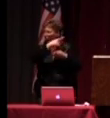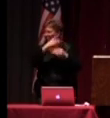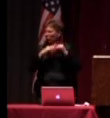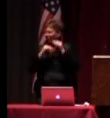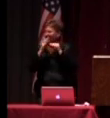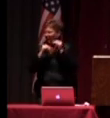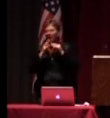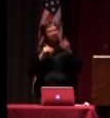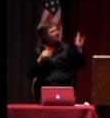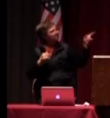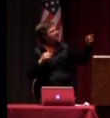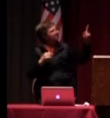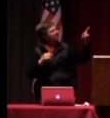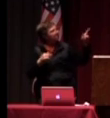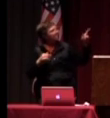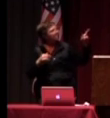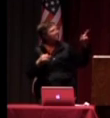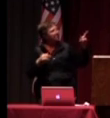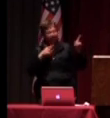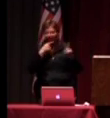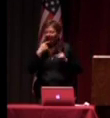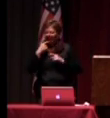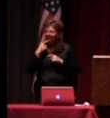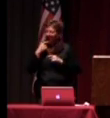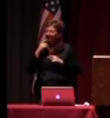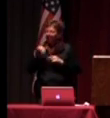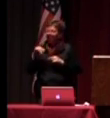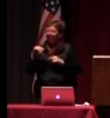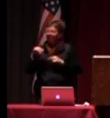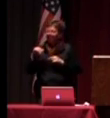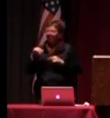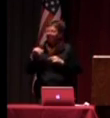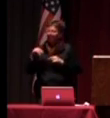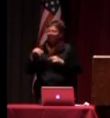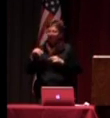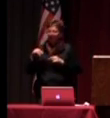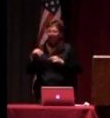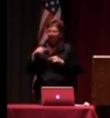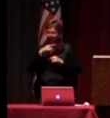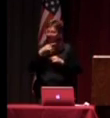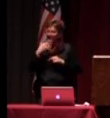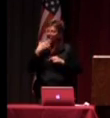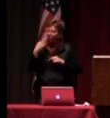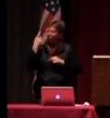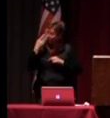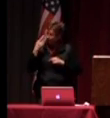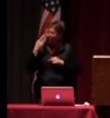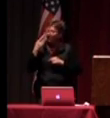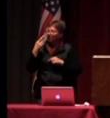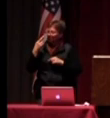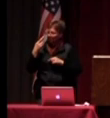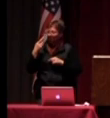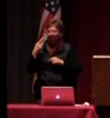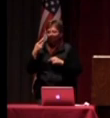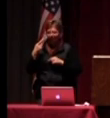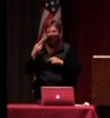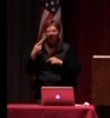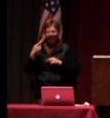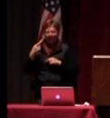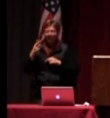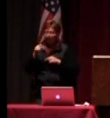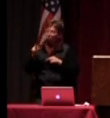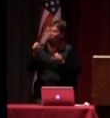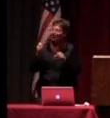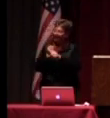as the principal incentive binding ordinary French people to his regime. And particularly deserving subjects could even hope for the ultimate